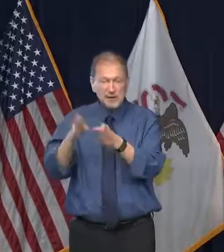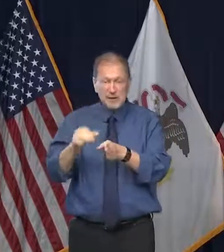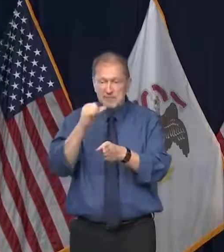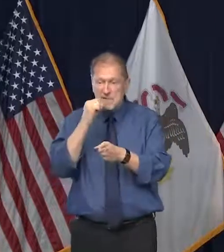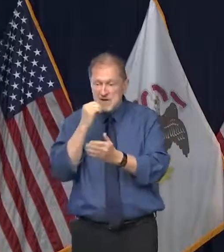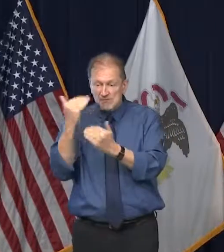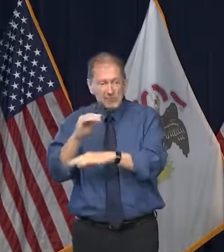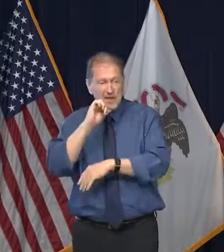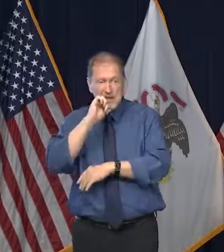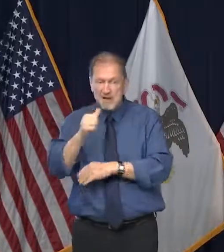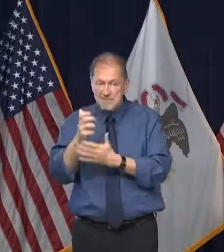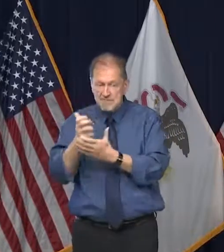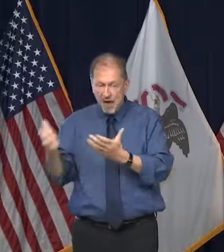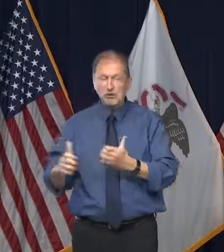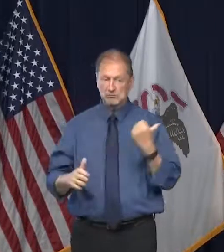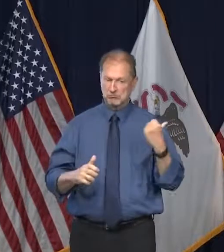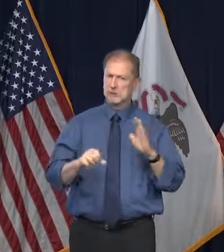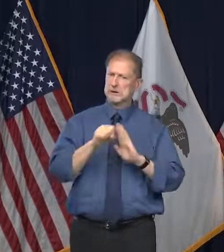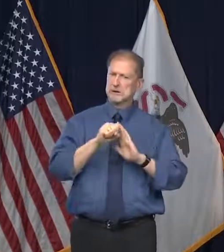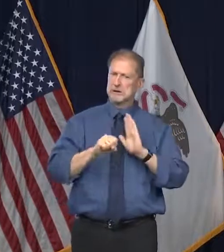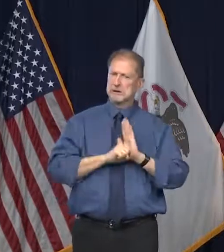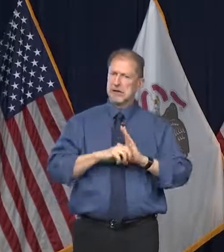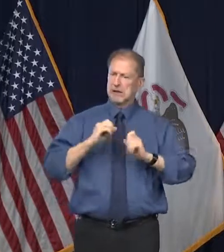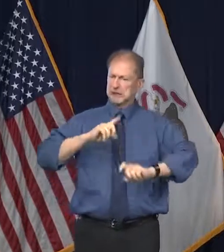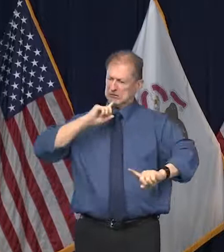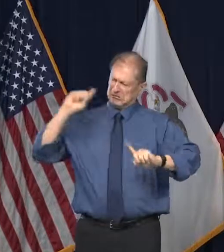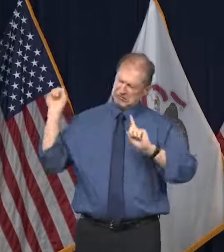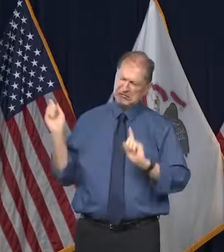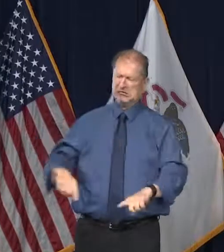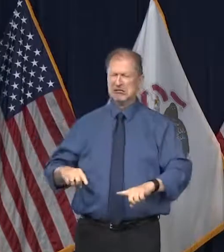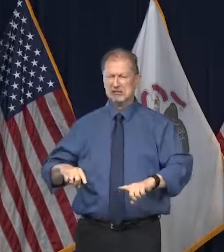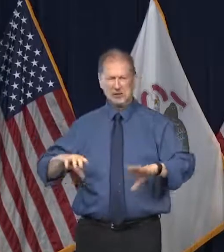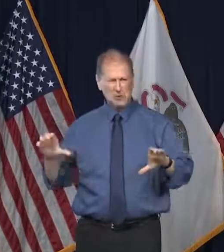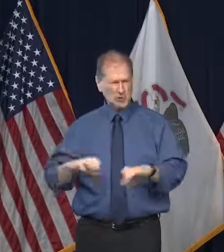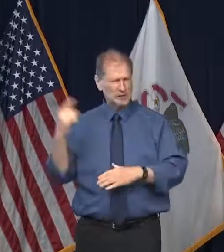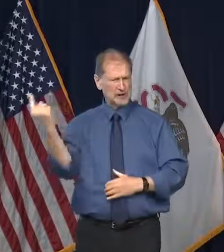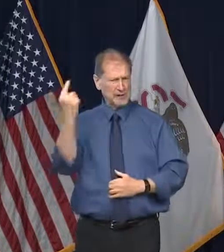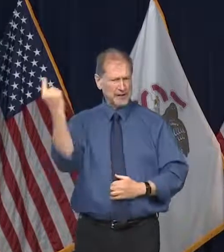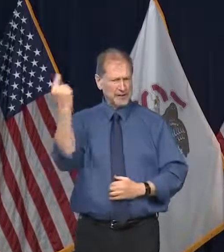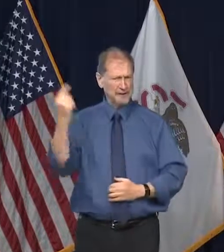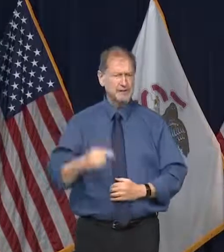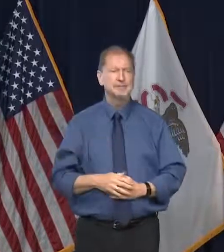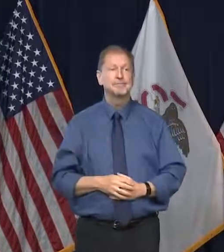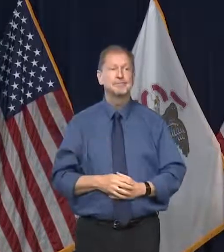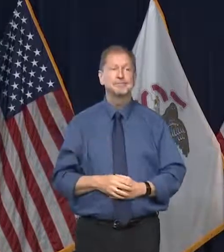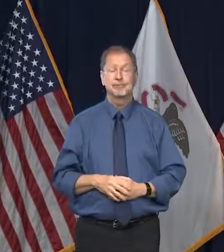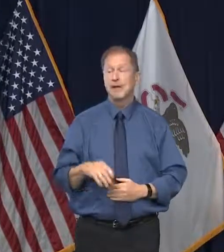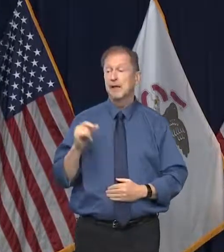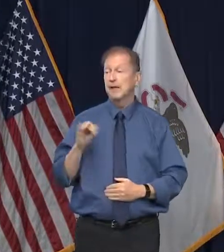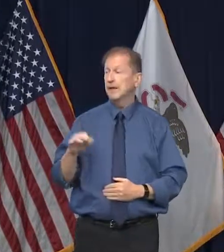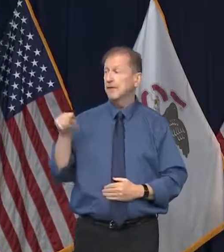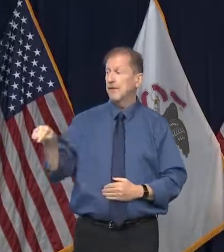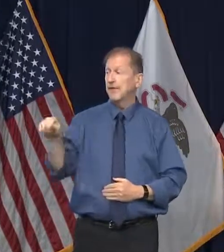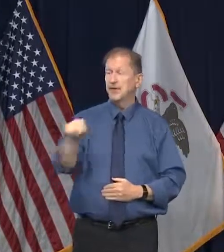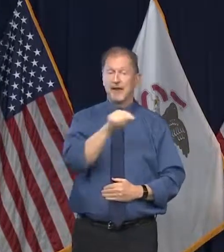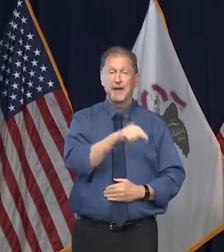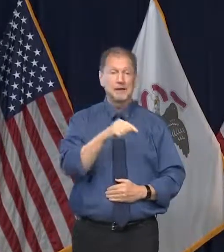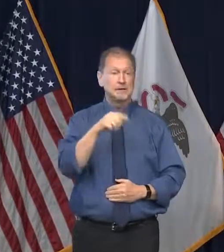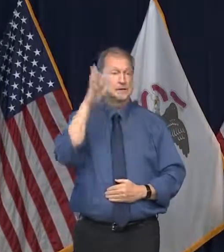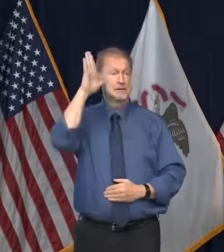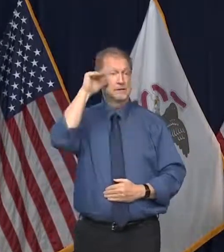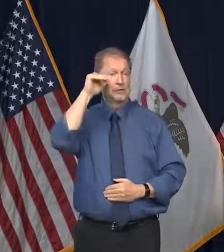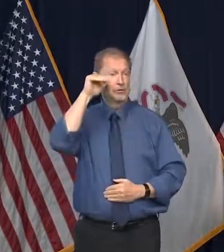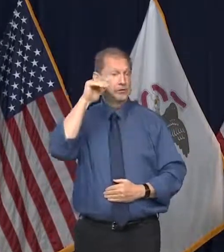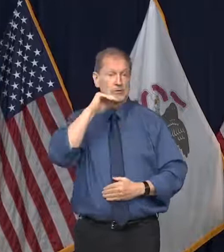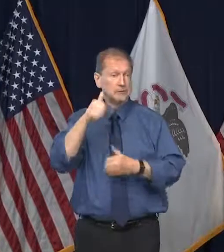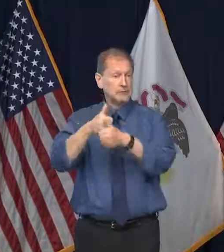service, at what point do you step in to assert your authority to address a statewide public health crisis? Well, if they are not enforcing those